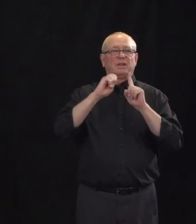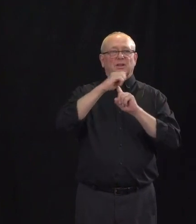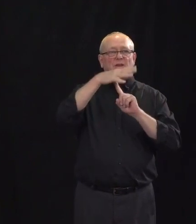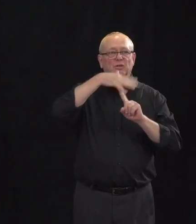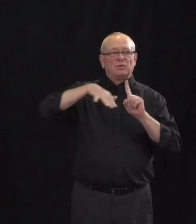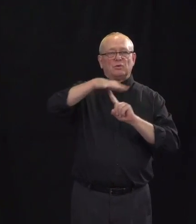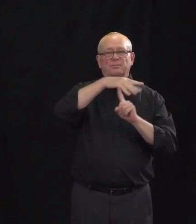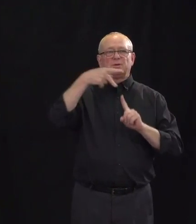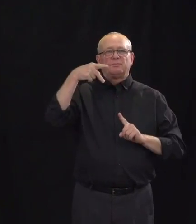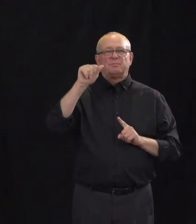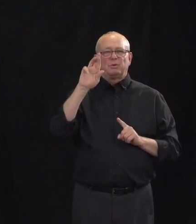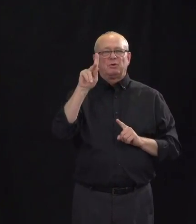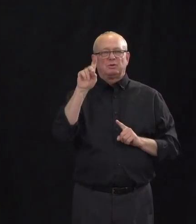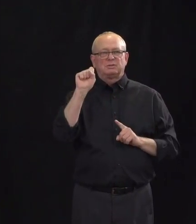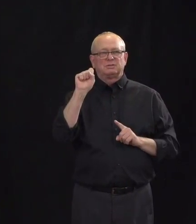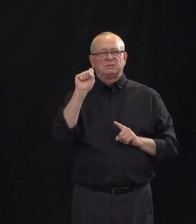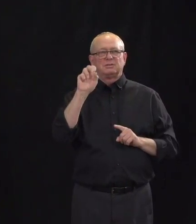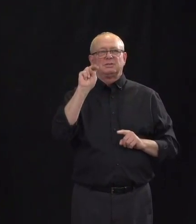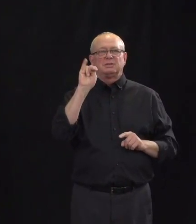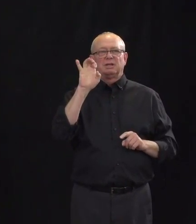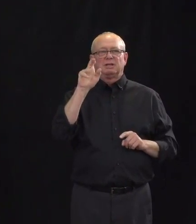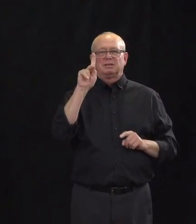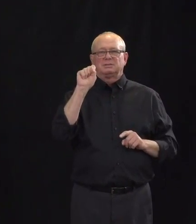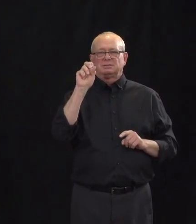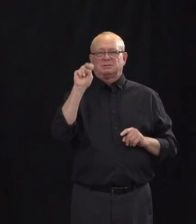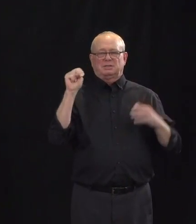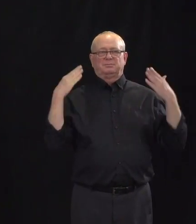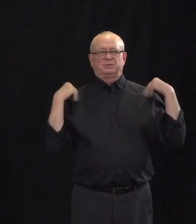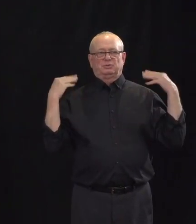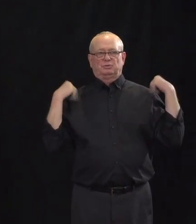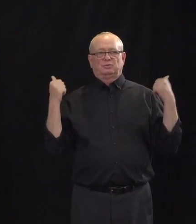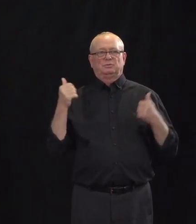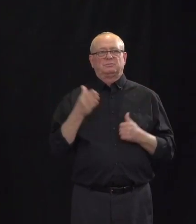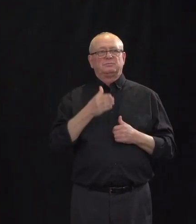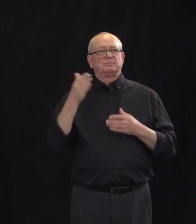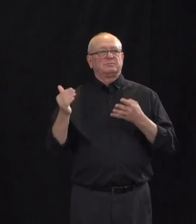Minister of Service Alberta Nate Glubish.